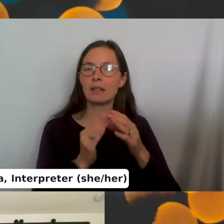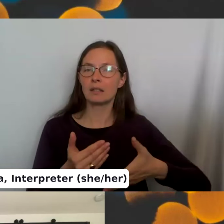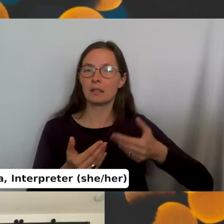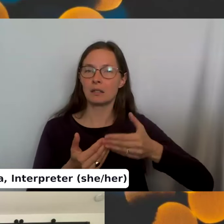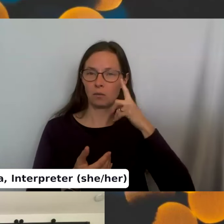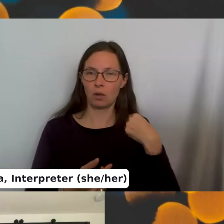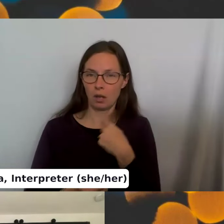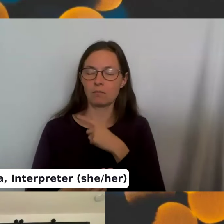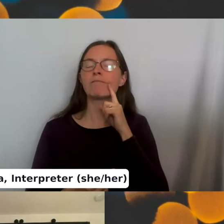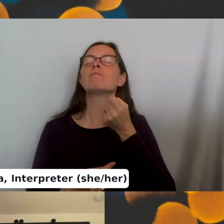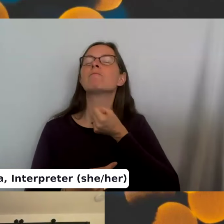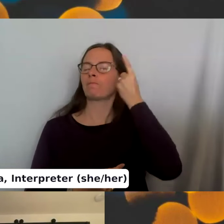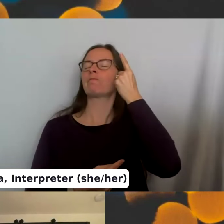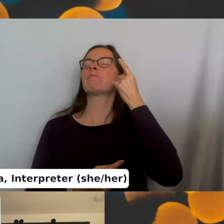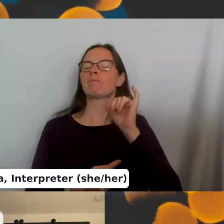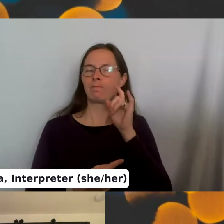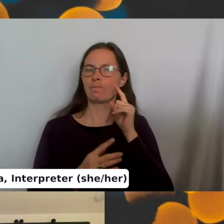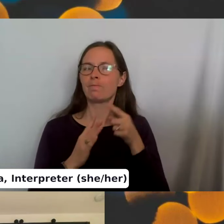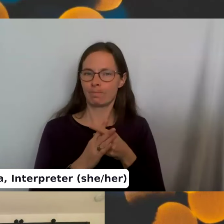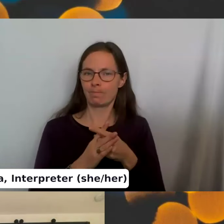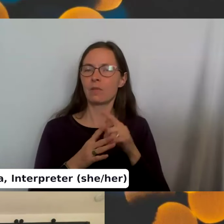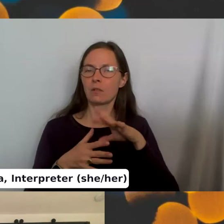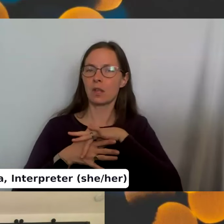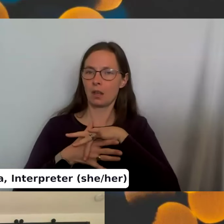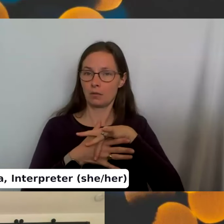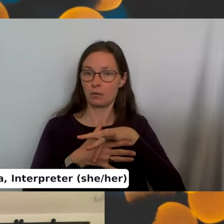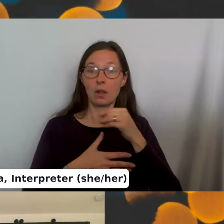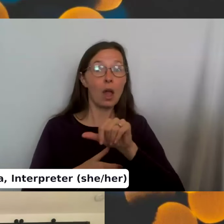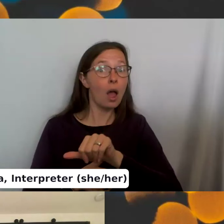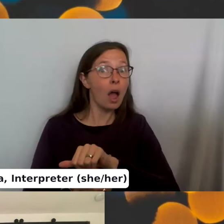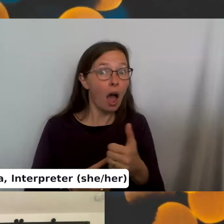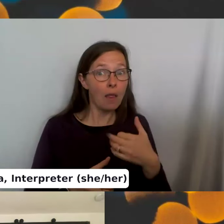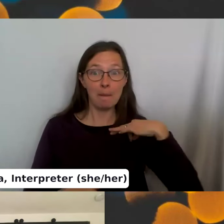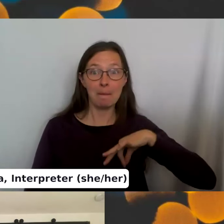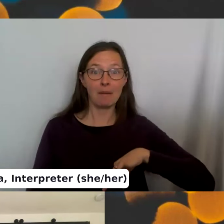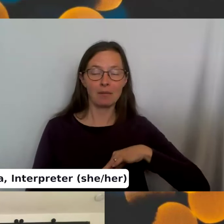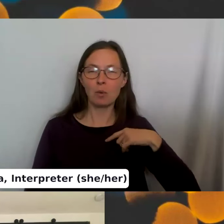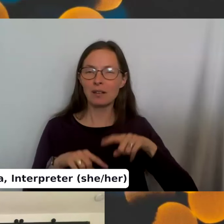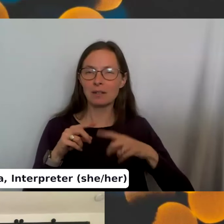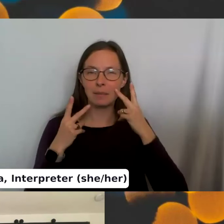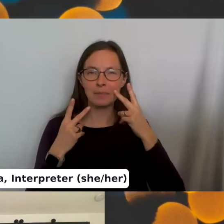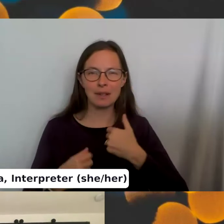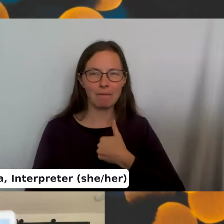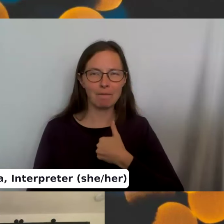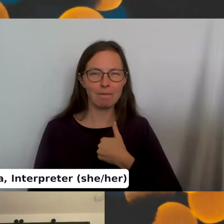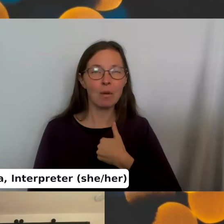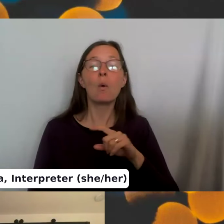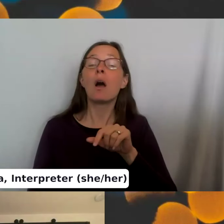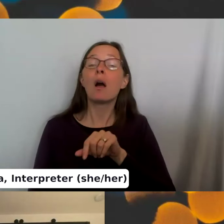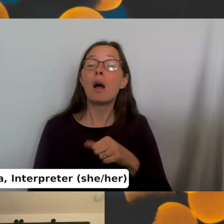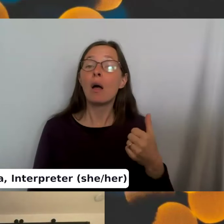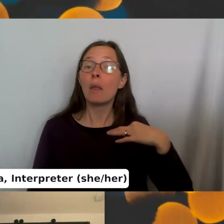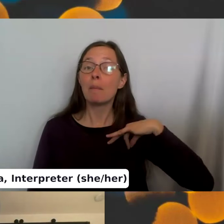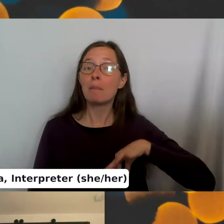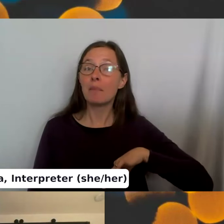content, like this. The other benefit, I can't see my self view, so let me, the other benefit